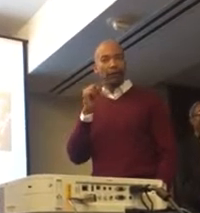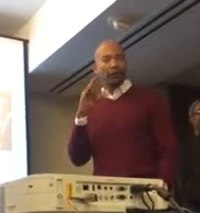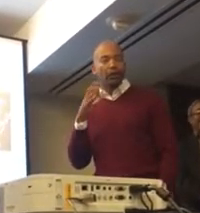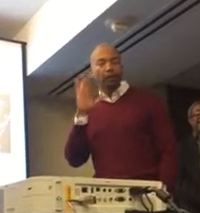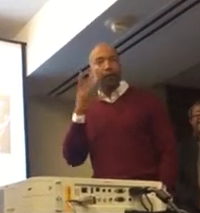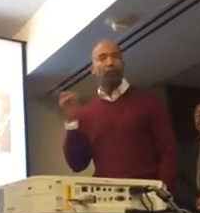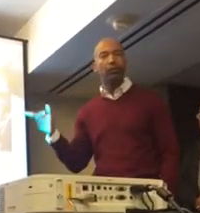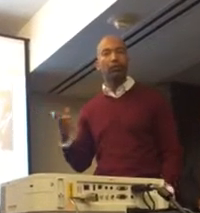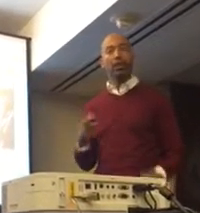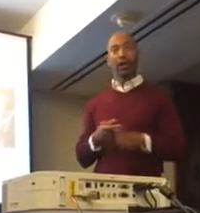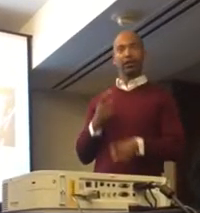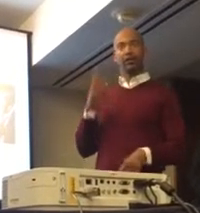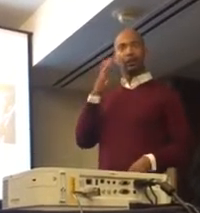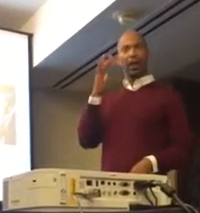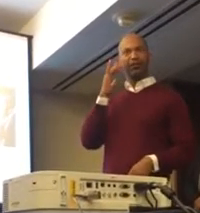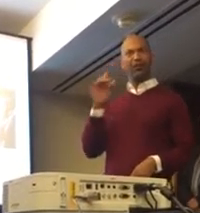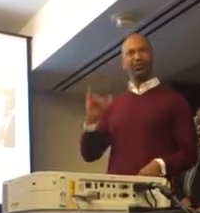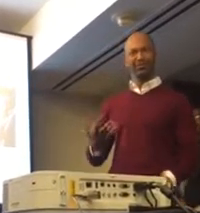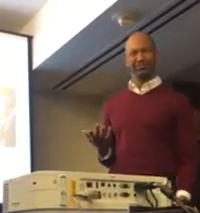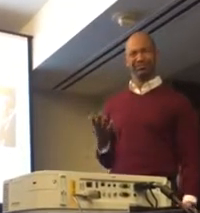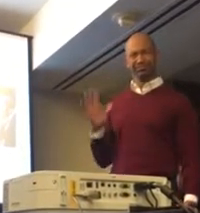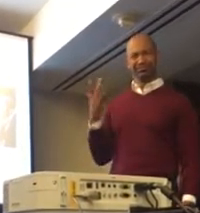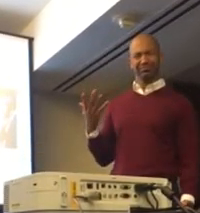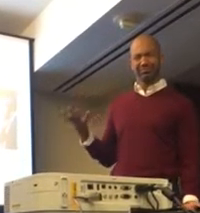He's from California.